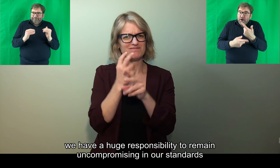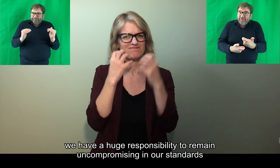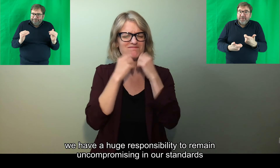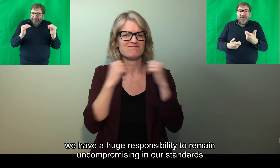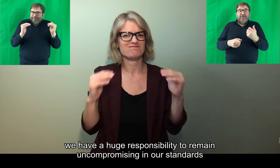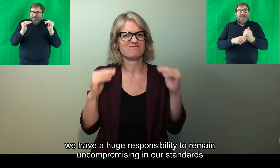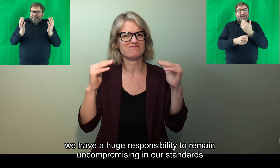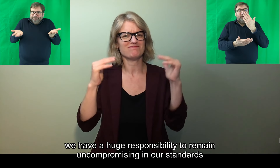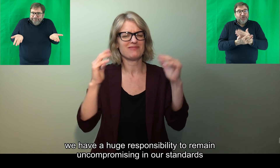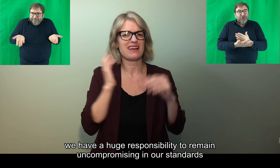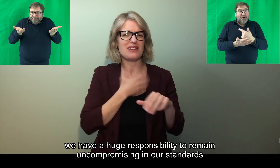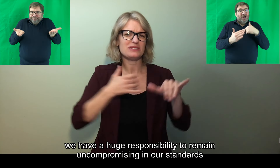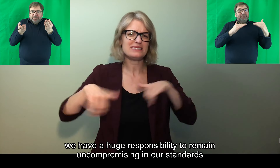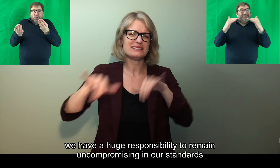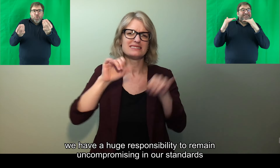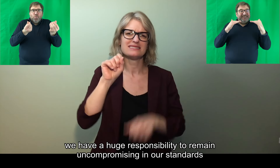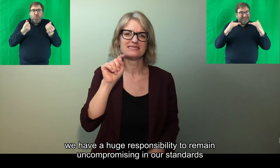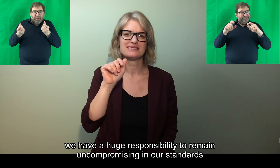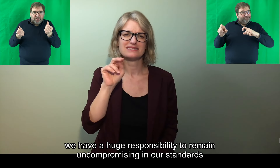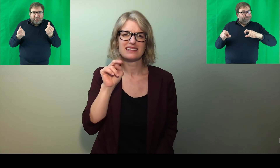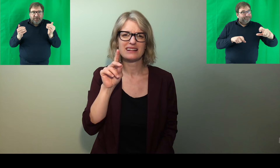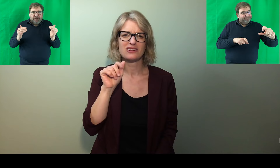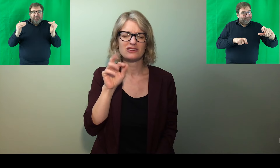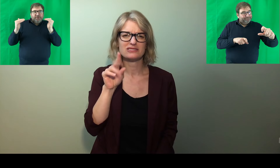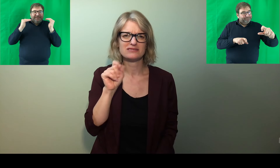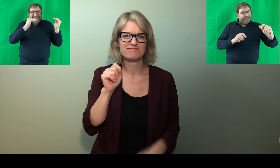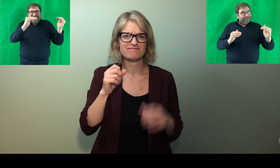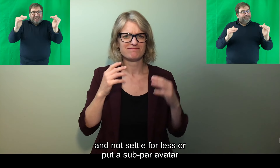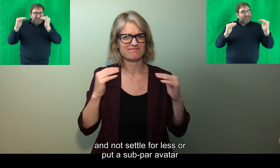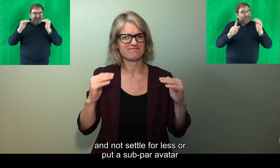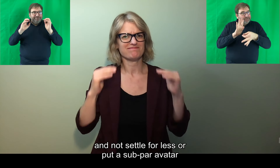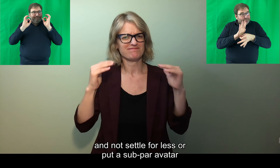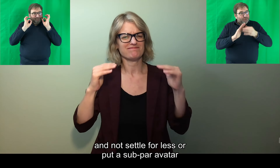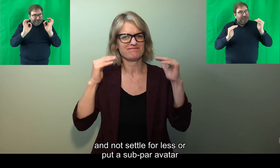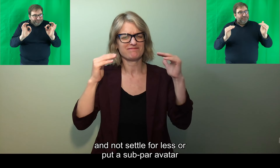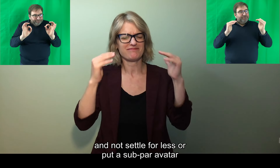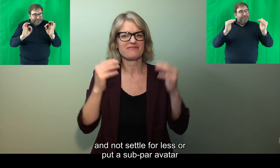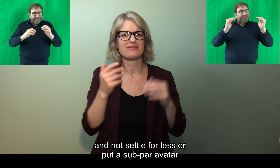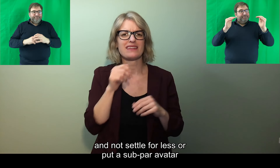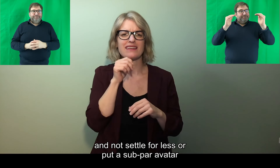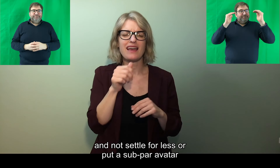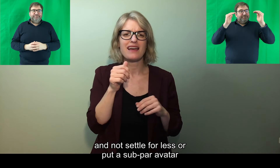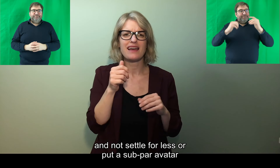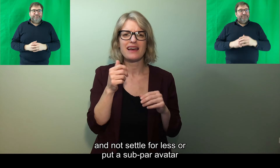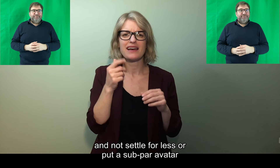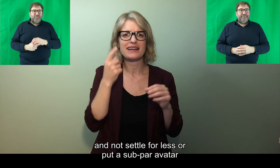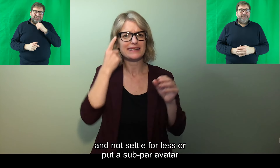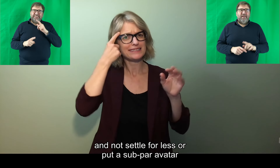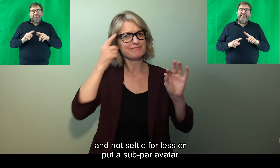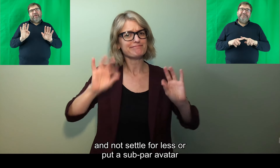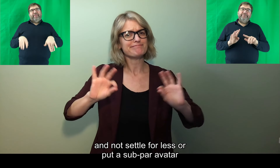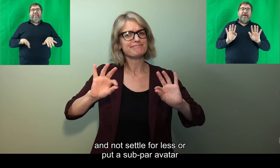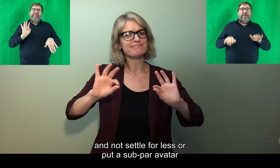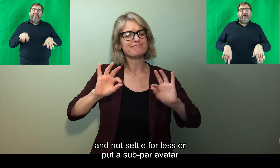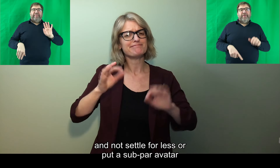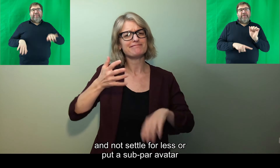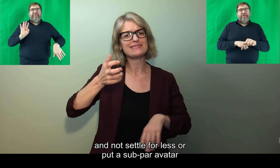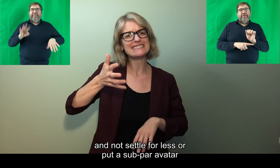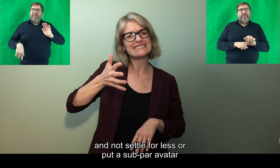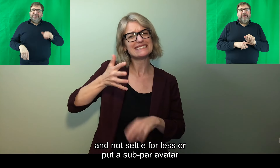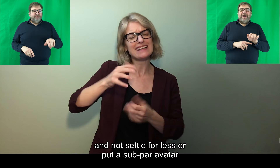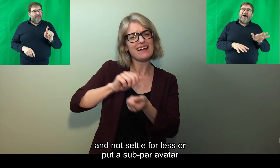to remain uncompromising in our standards and not settle for less or put